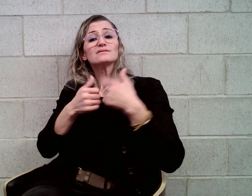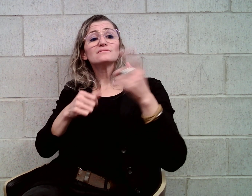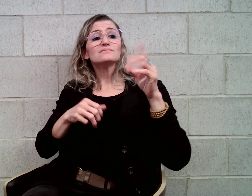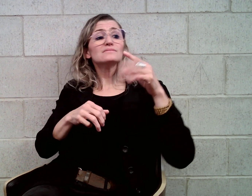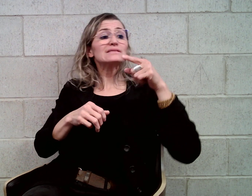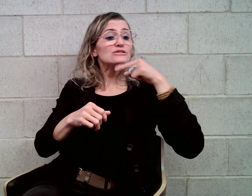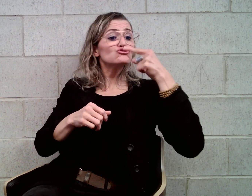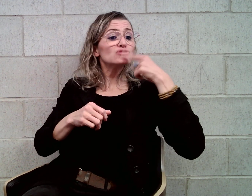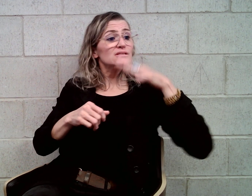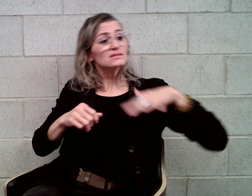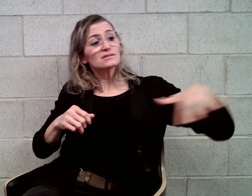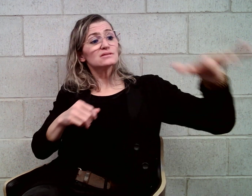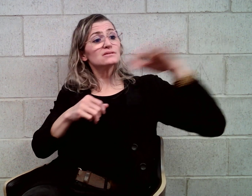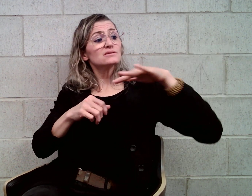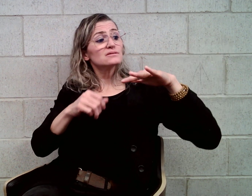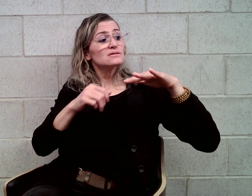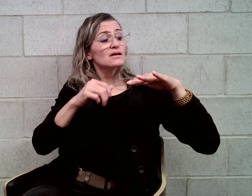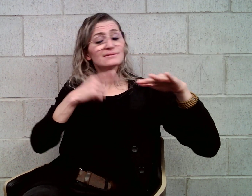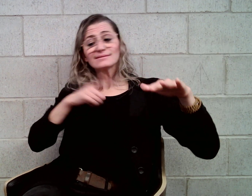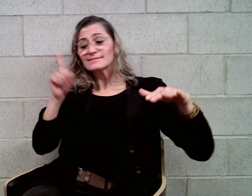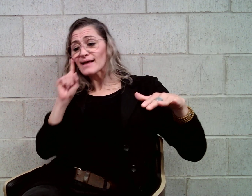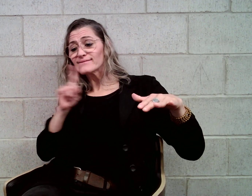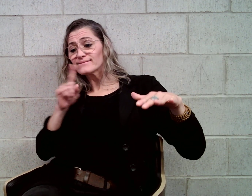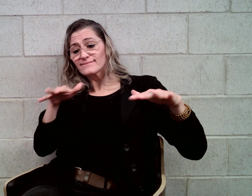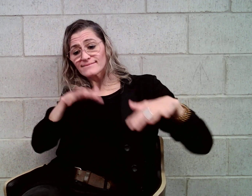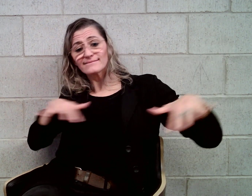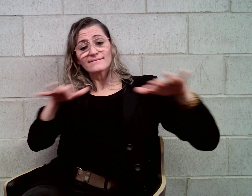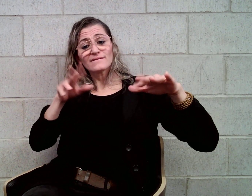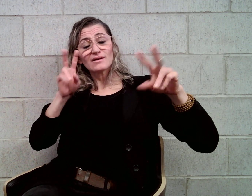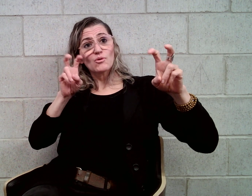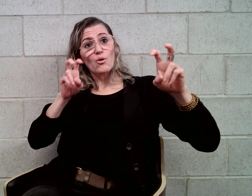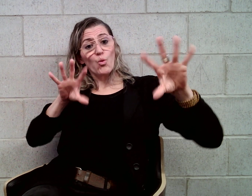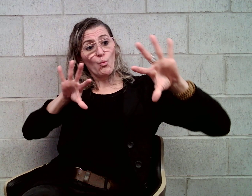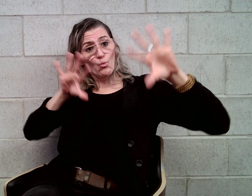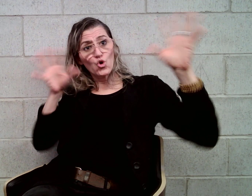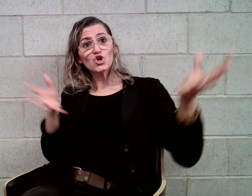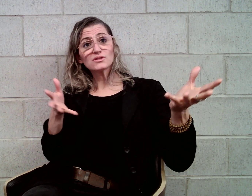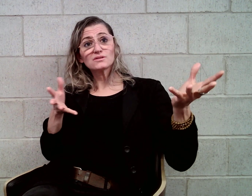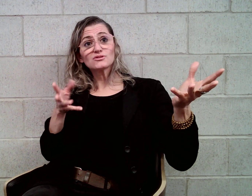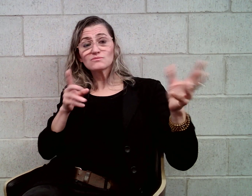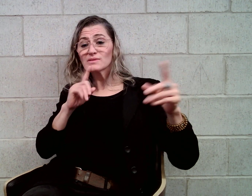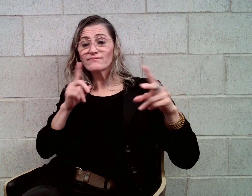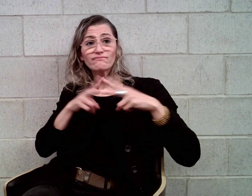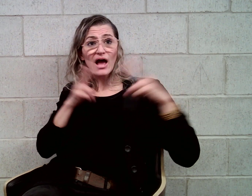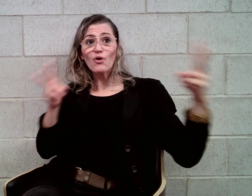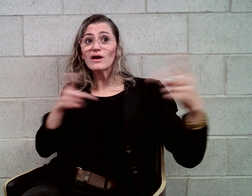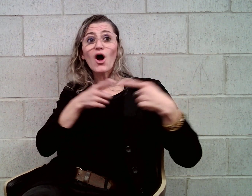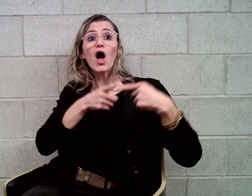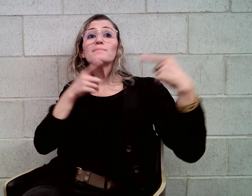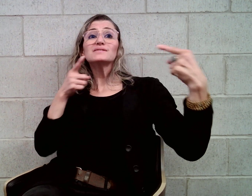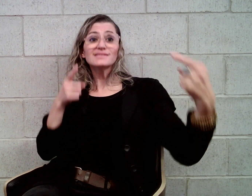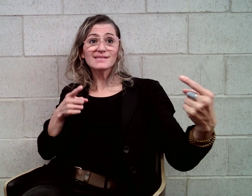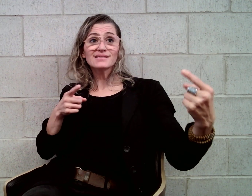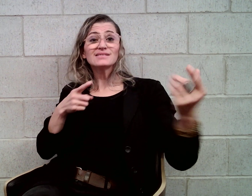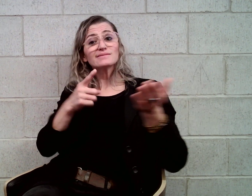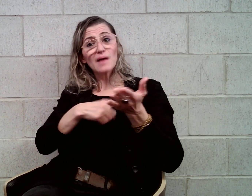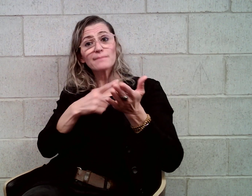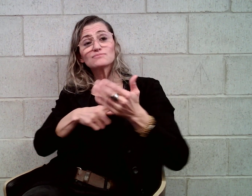We've had challenges. Sometimes, you know, hearing and deaf people working together creates challenge because we come